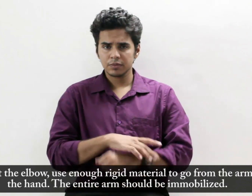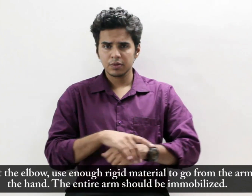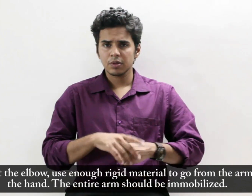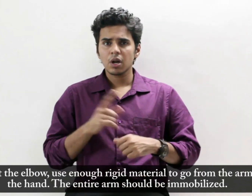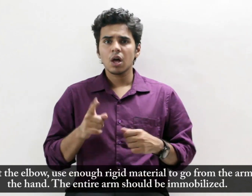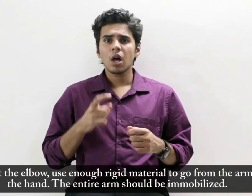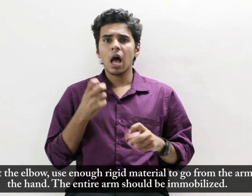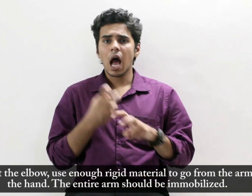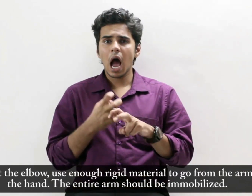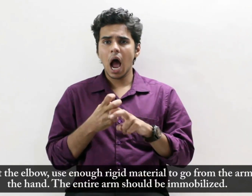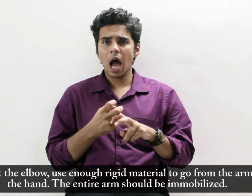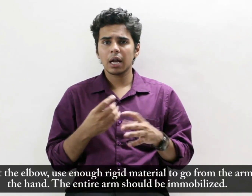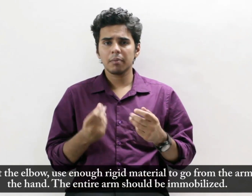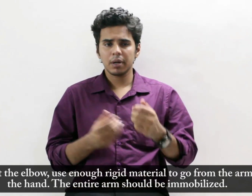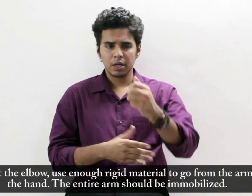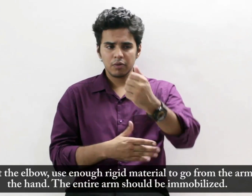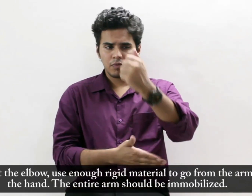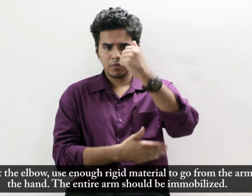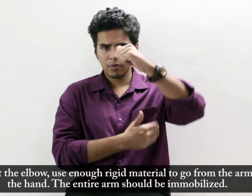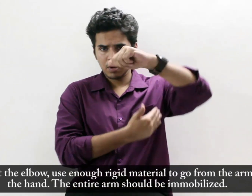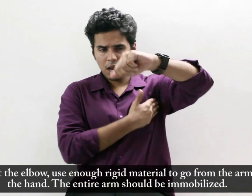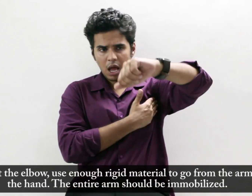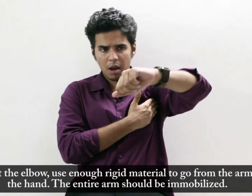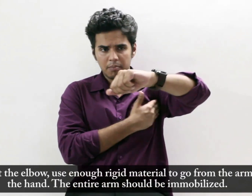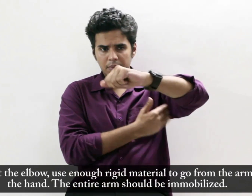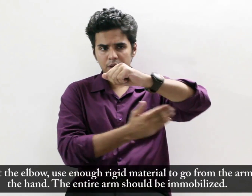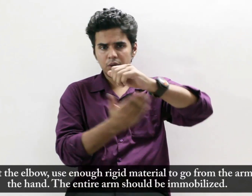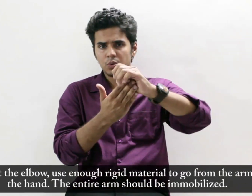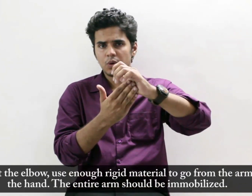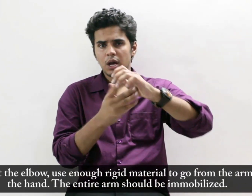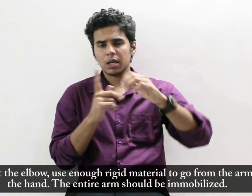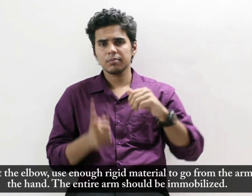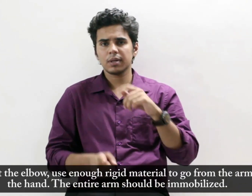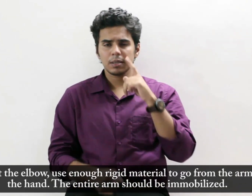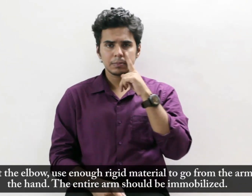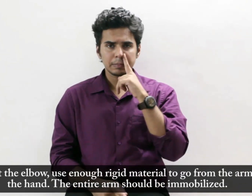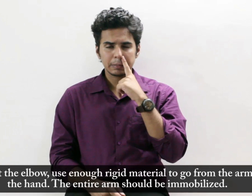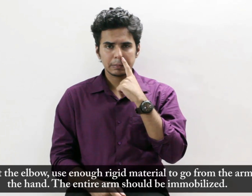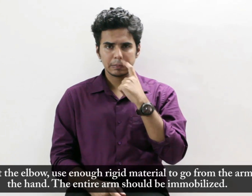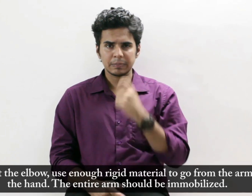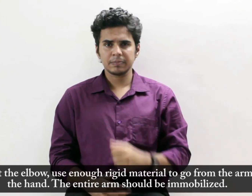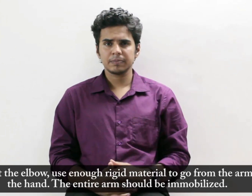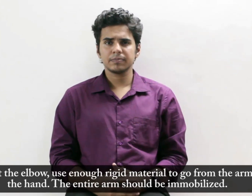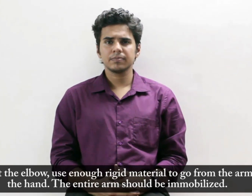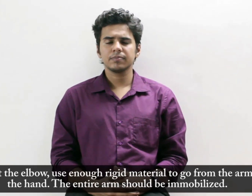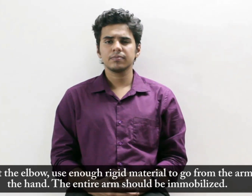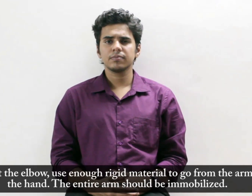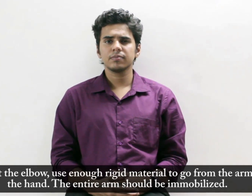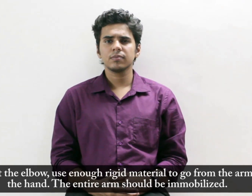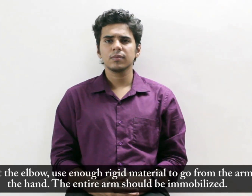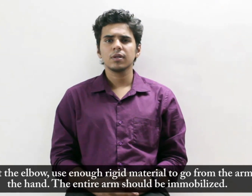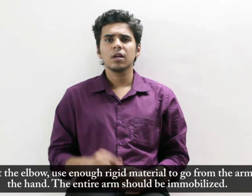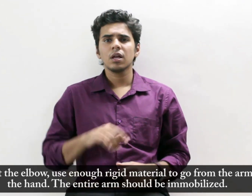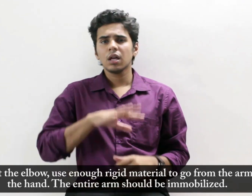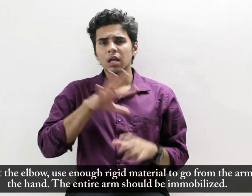To splint the elbow, use enough rigid material to go from the armpit to hand. The entire arm should